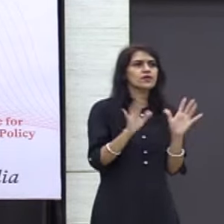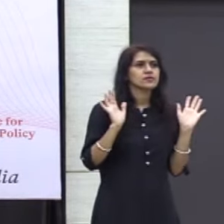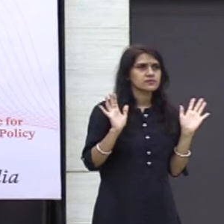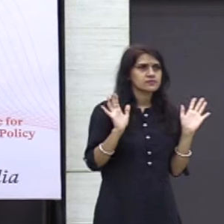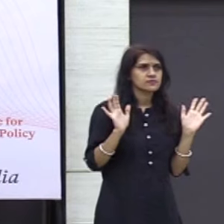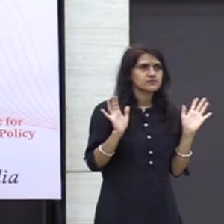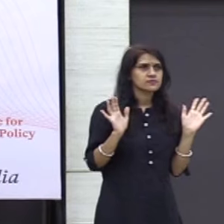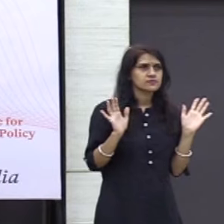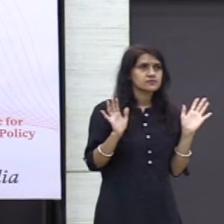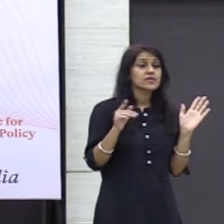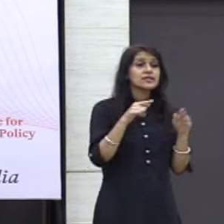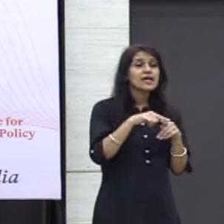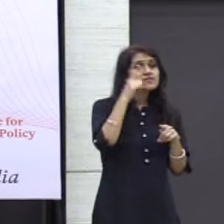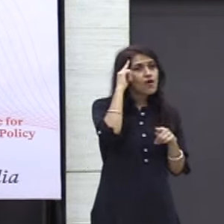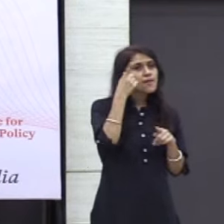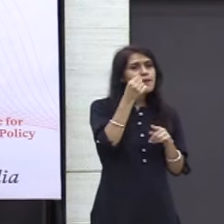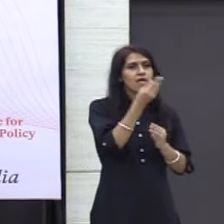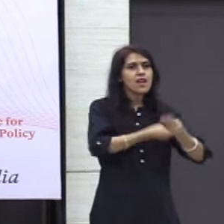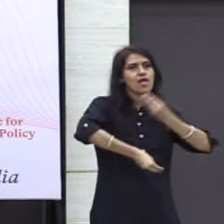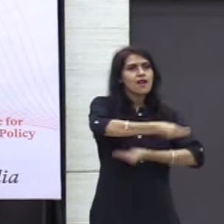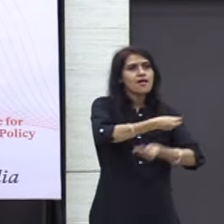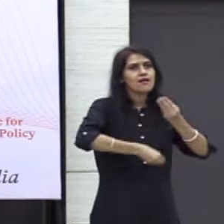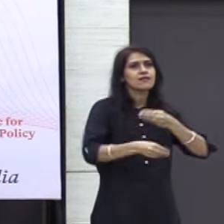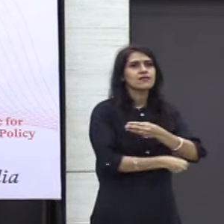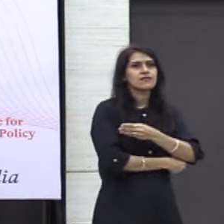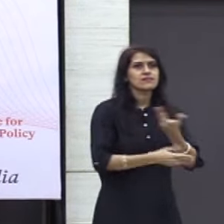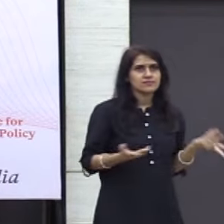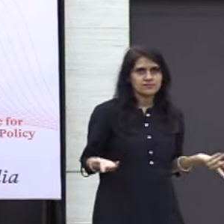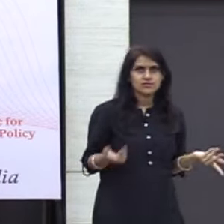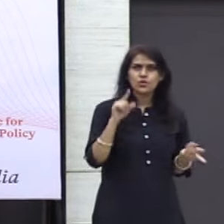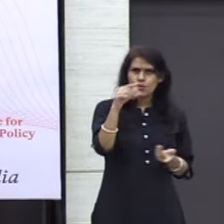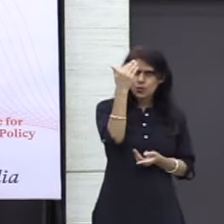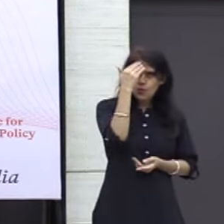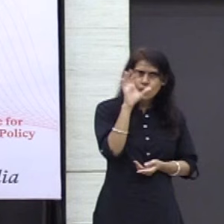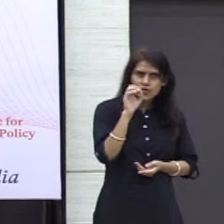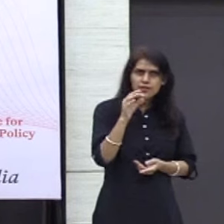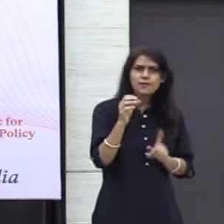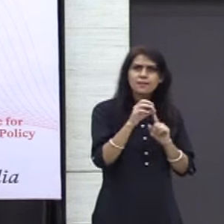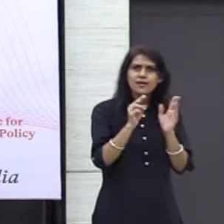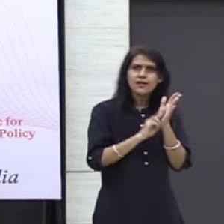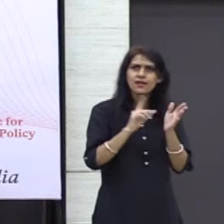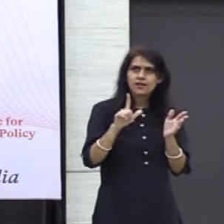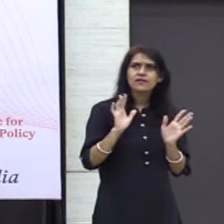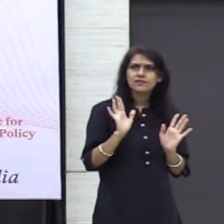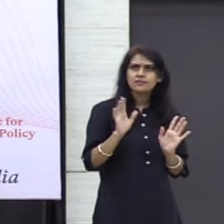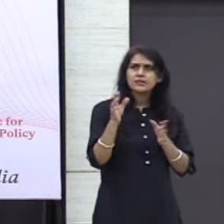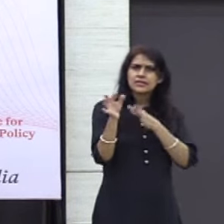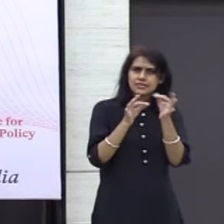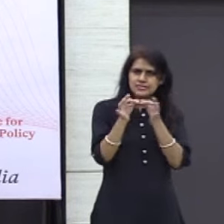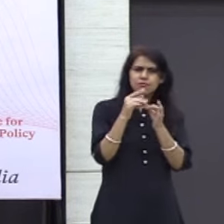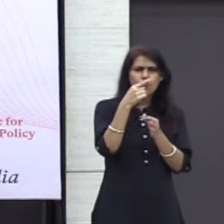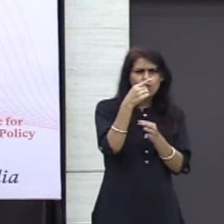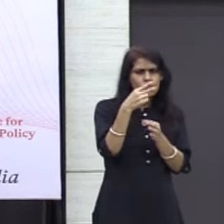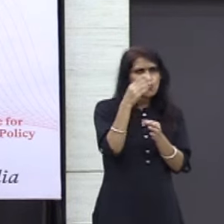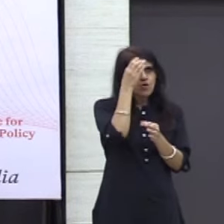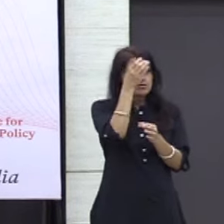which has been money laundered. I don't know whether you are familiar with the PMLA or not, but let me just explain to you one or two